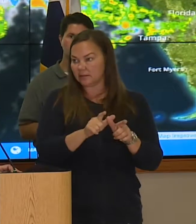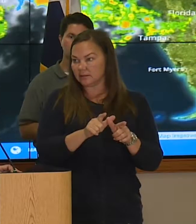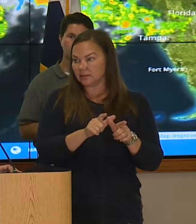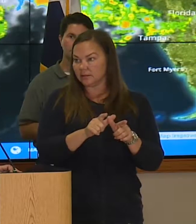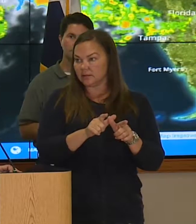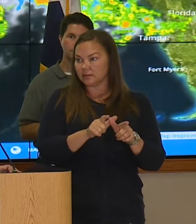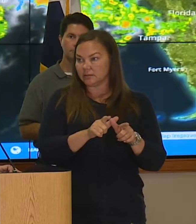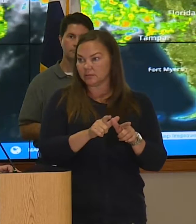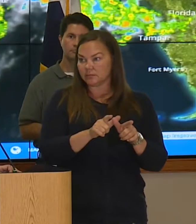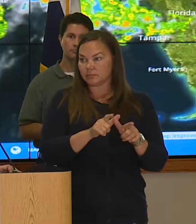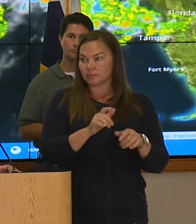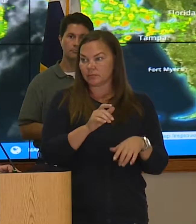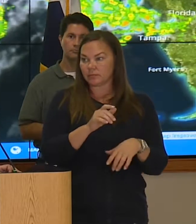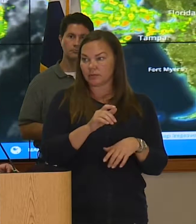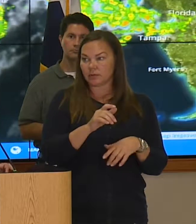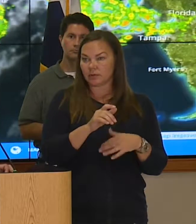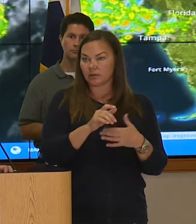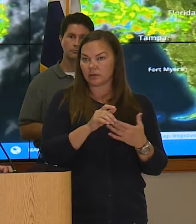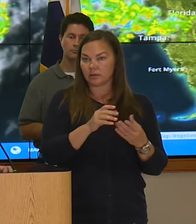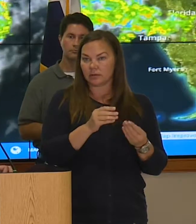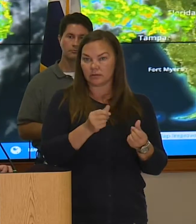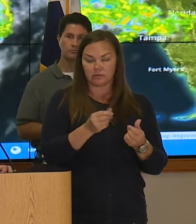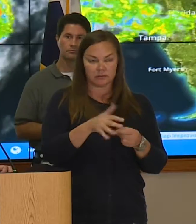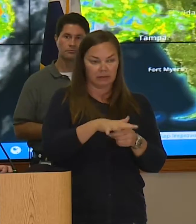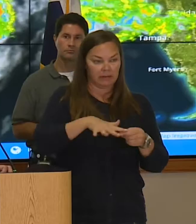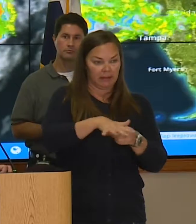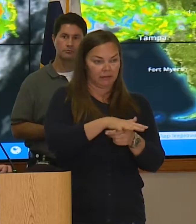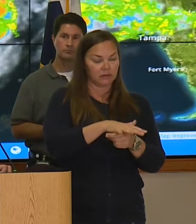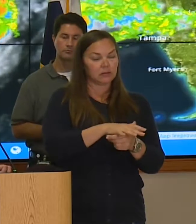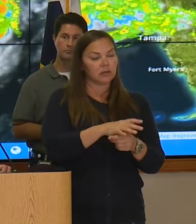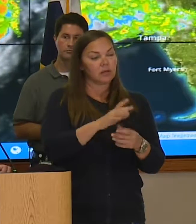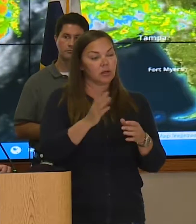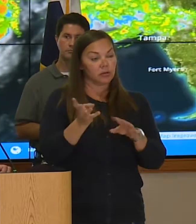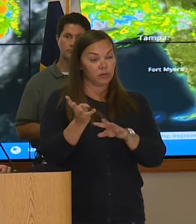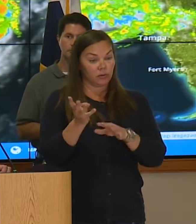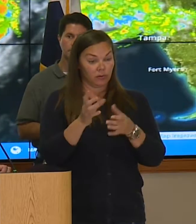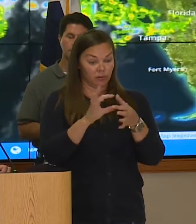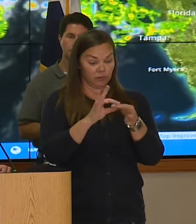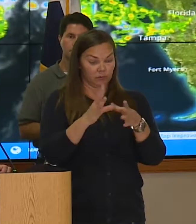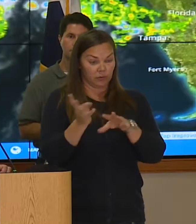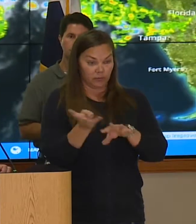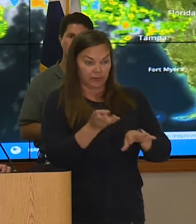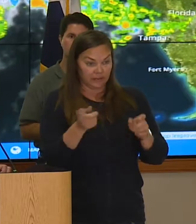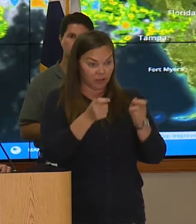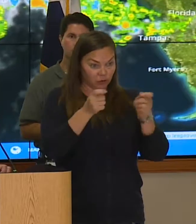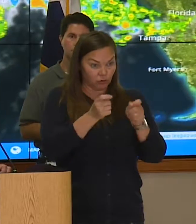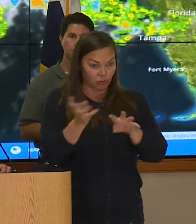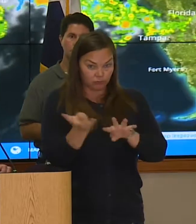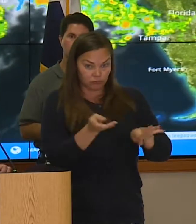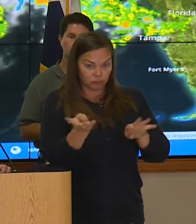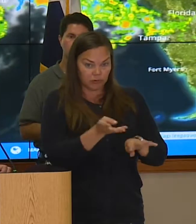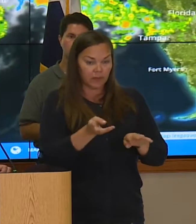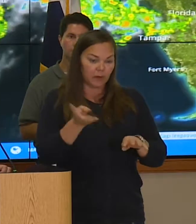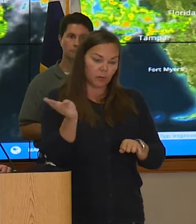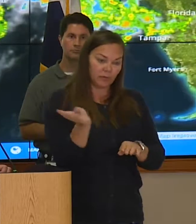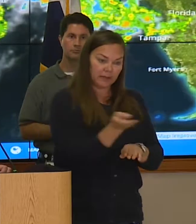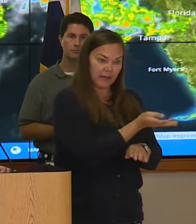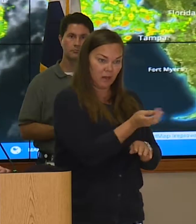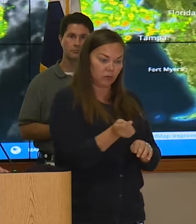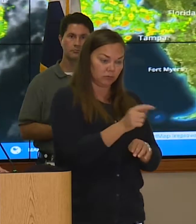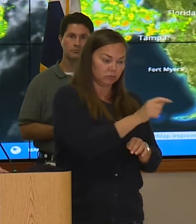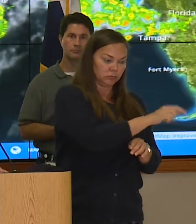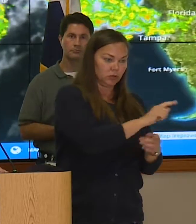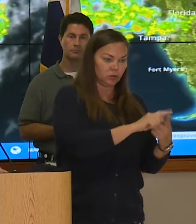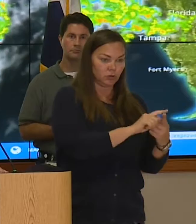At the releases that are going on right now through the dams, going downstream into Buffalo Bayou,